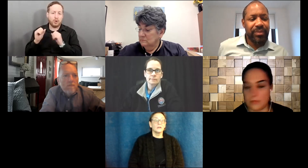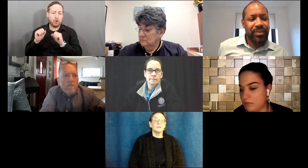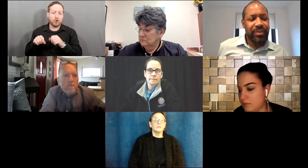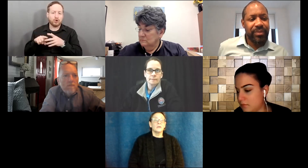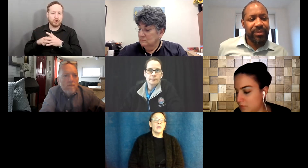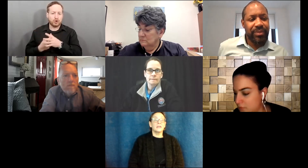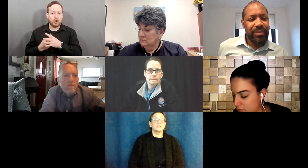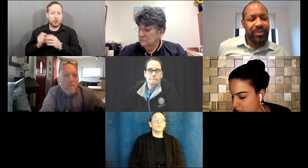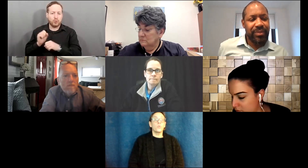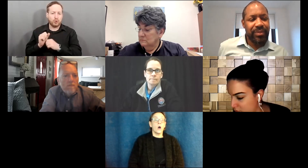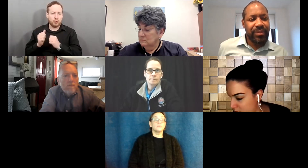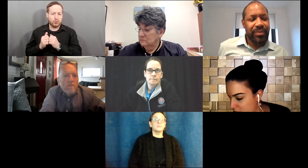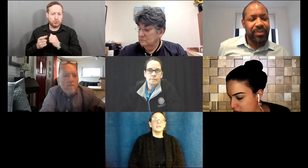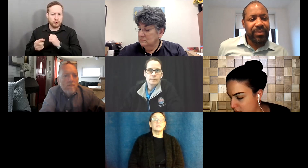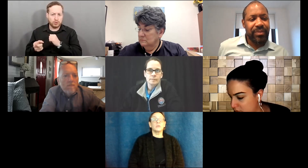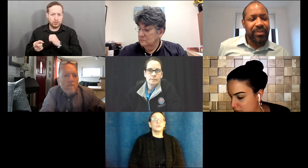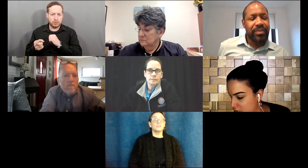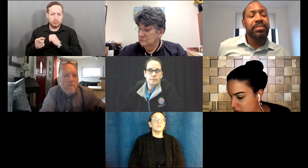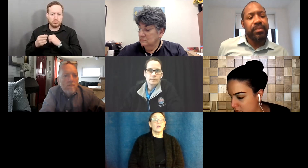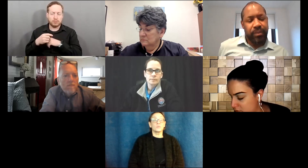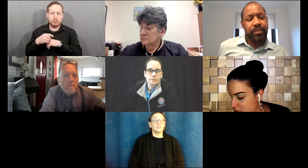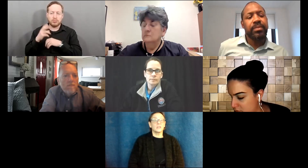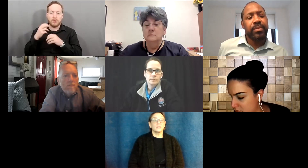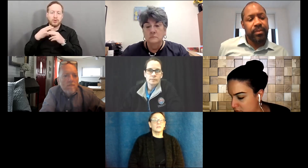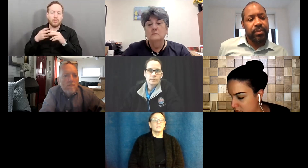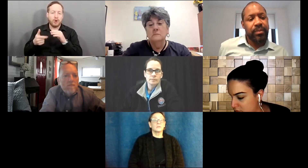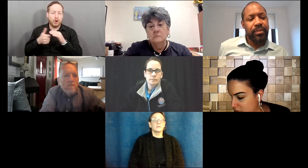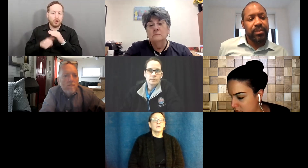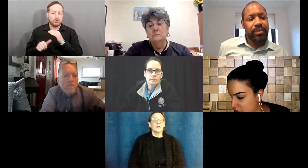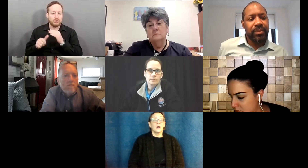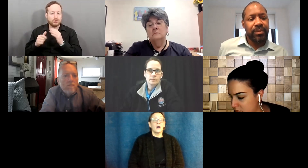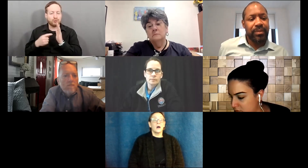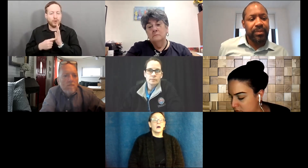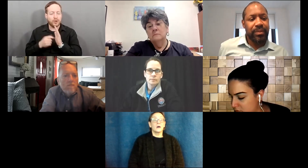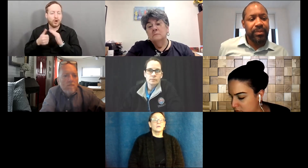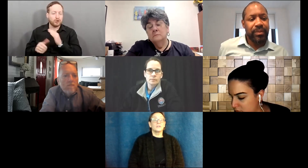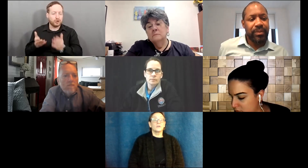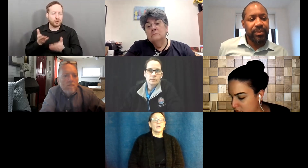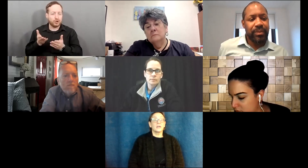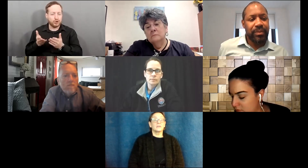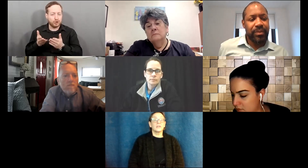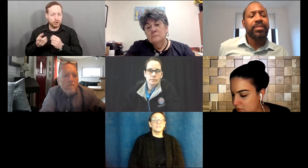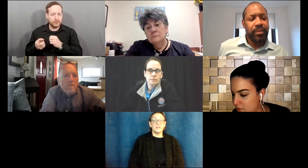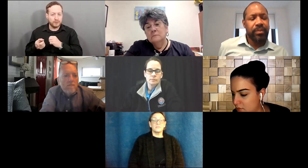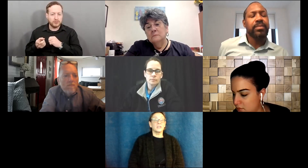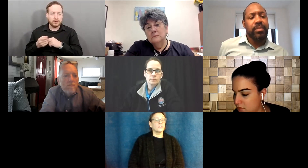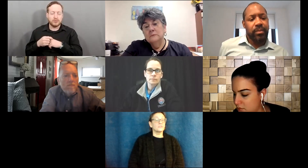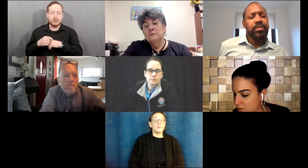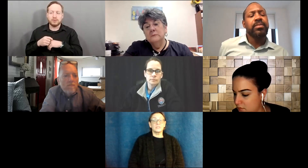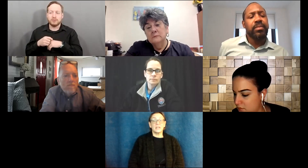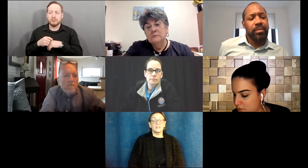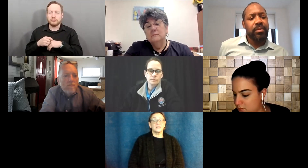well. That is one place we could start working. You know, like that's